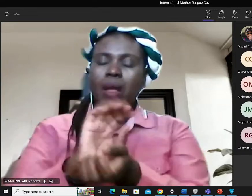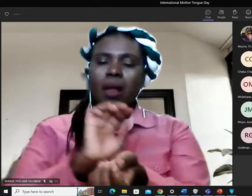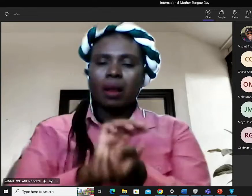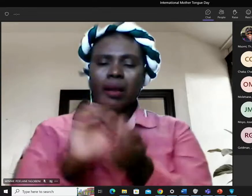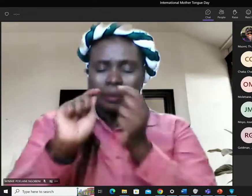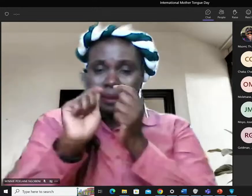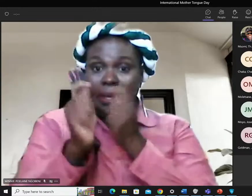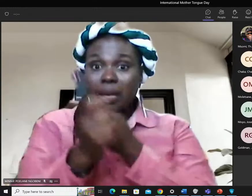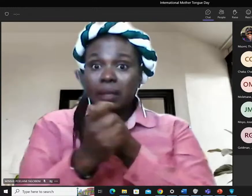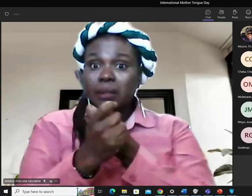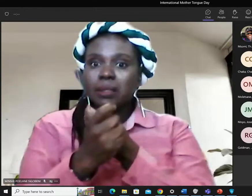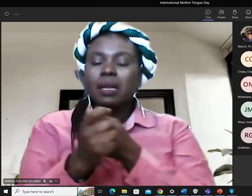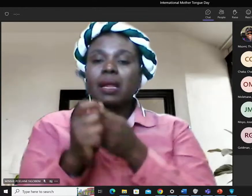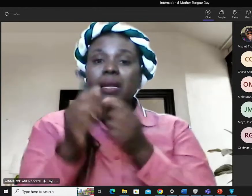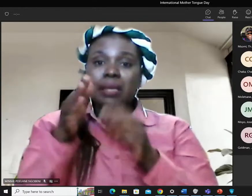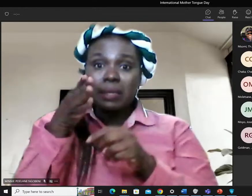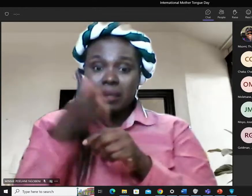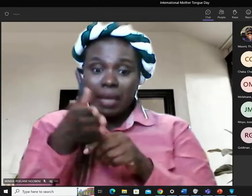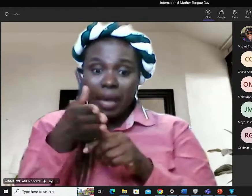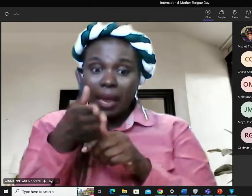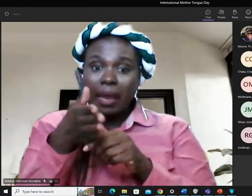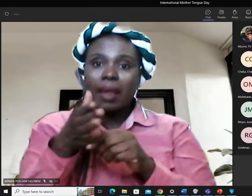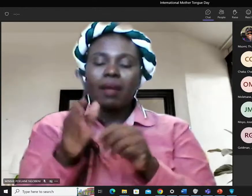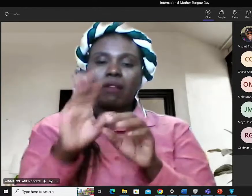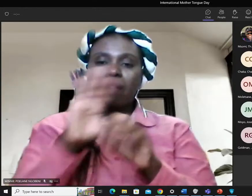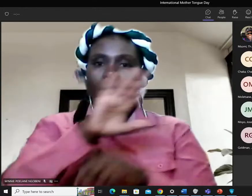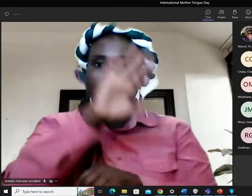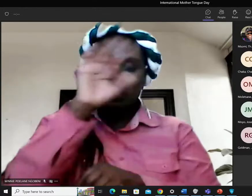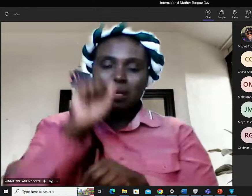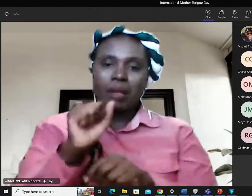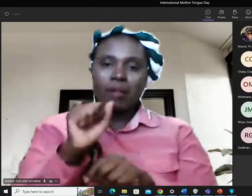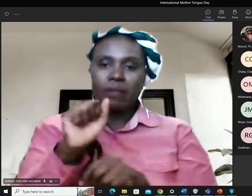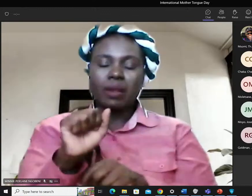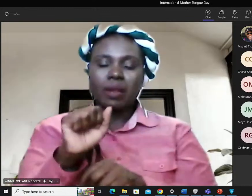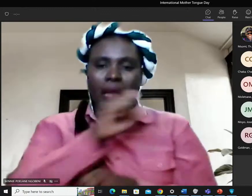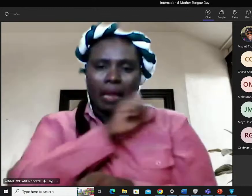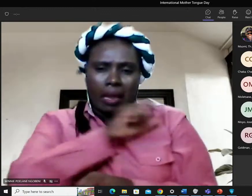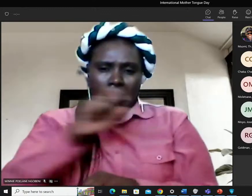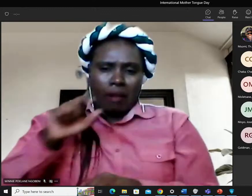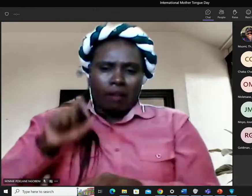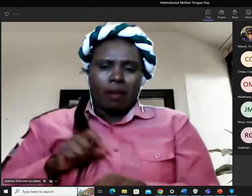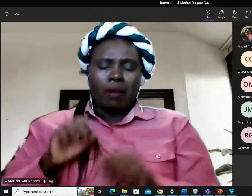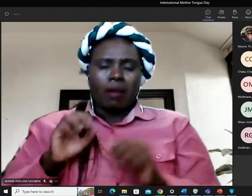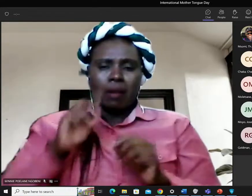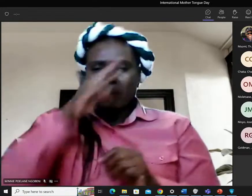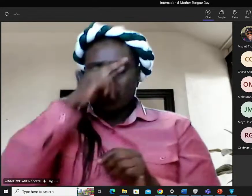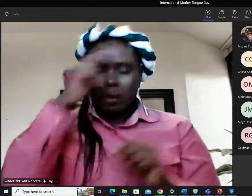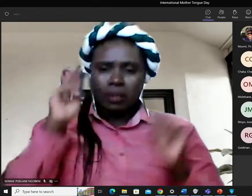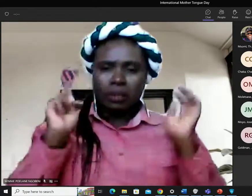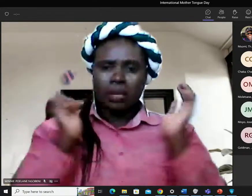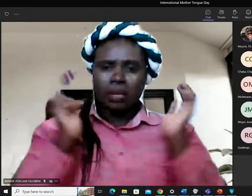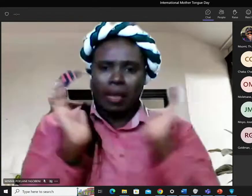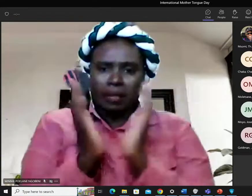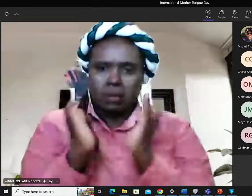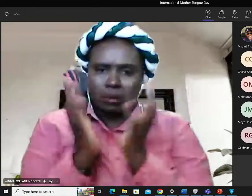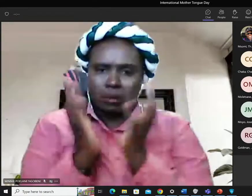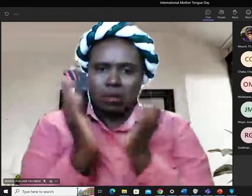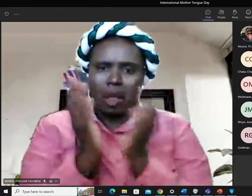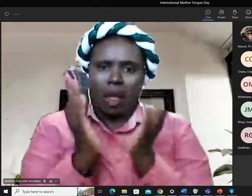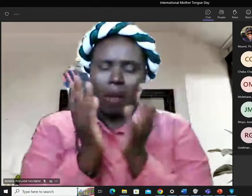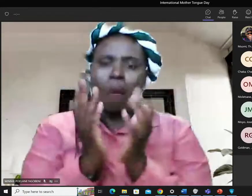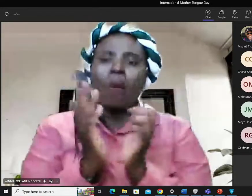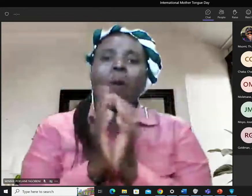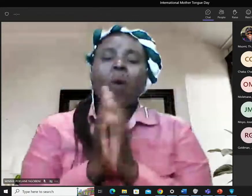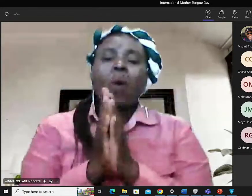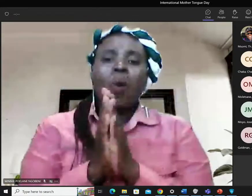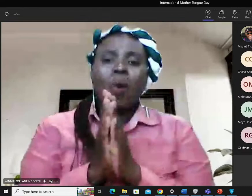an imperative from the South African government. UNISA has embraced it. That is why we're having the language unit and days